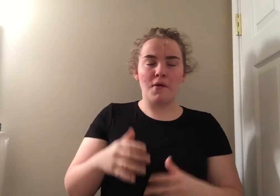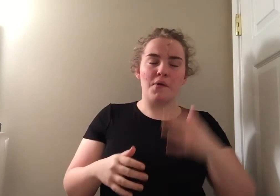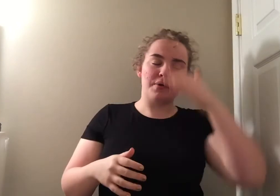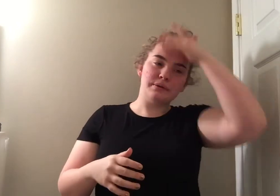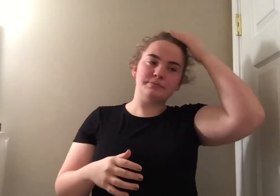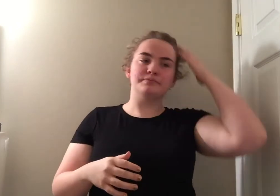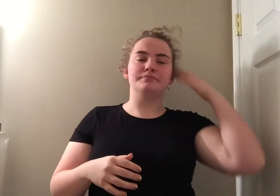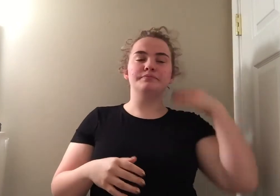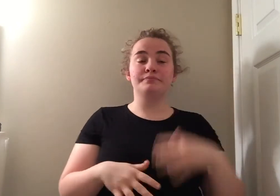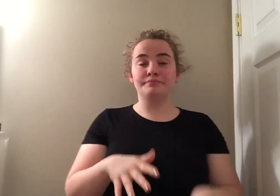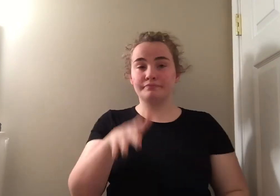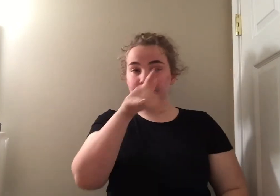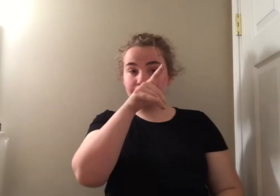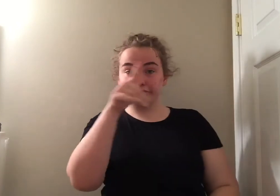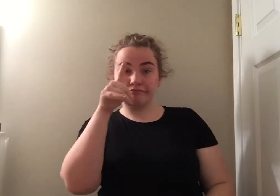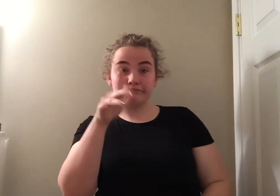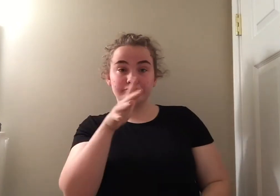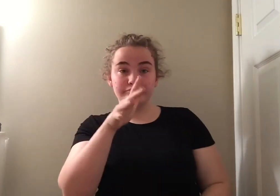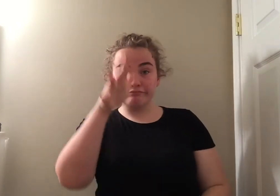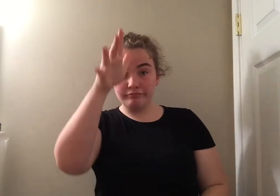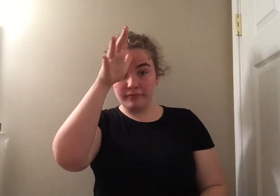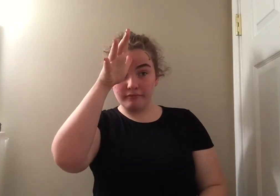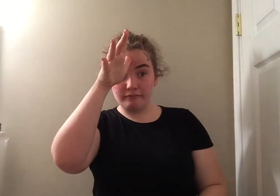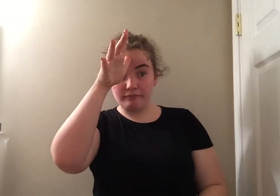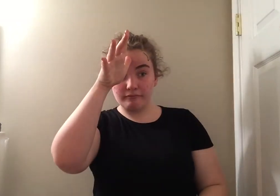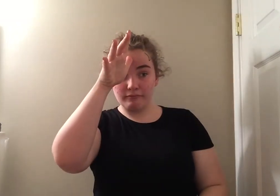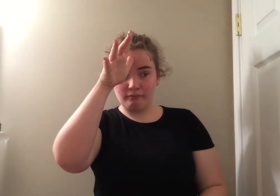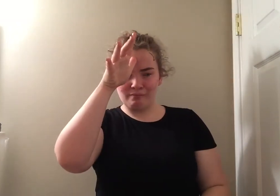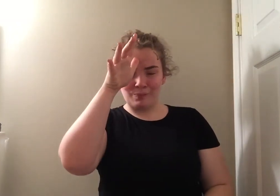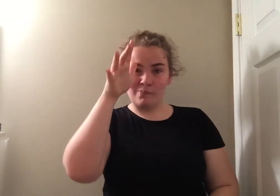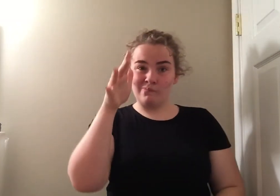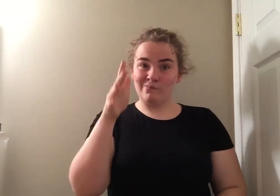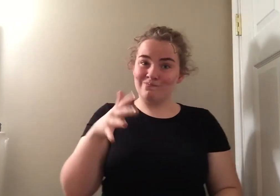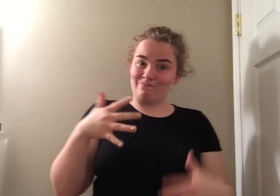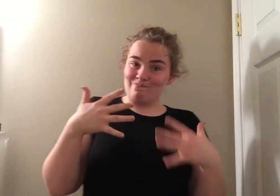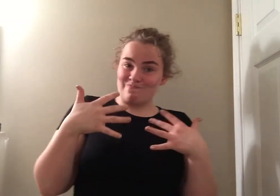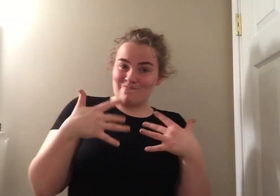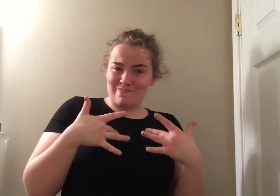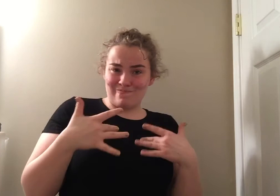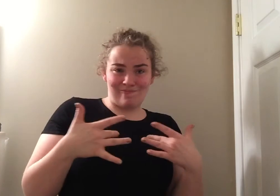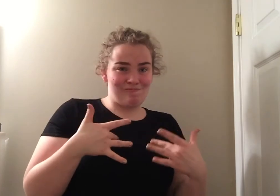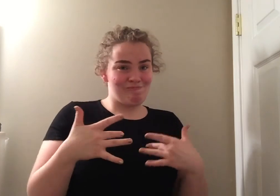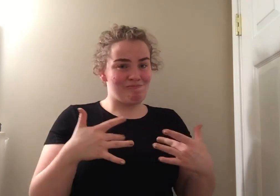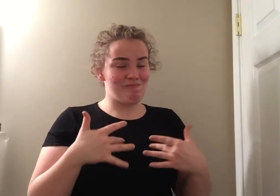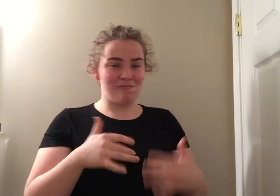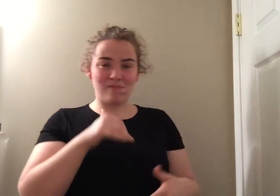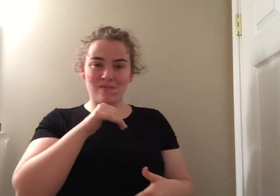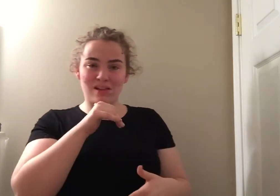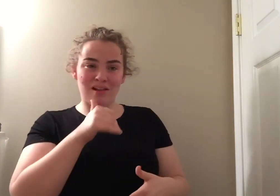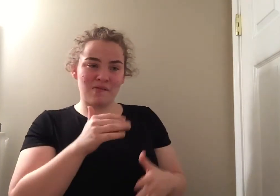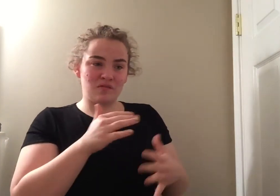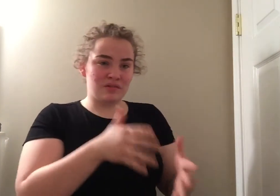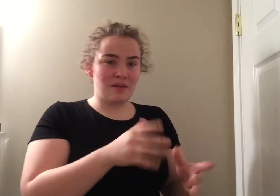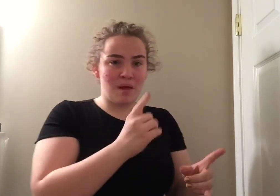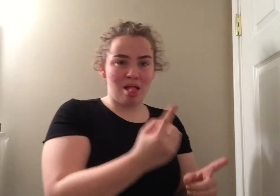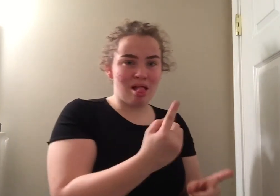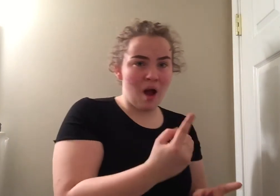more than a bit doubtful about leaving the two of them alone together. Lily tried to frighten Julius with her